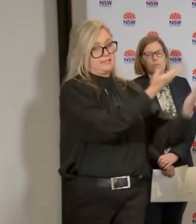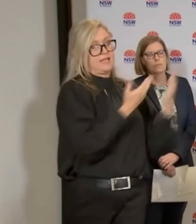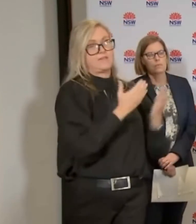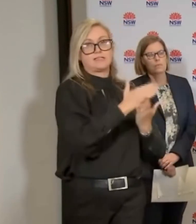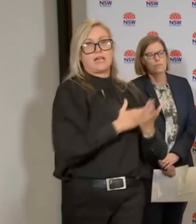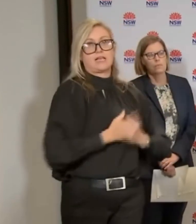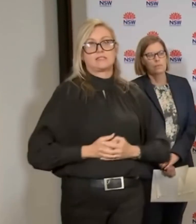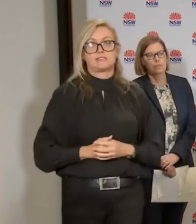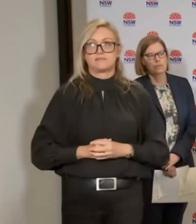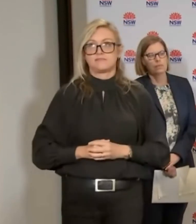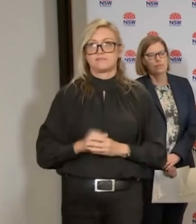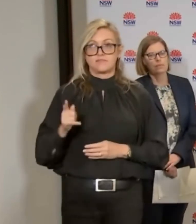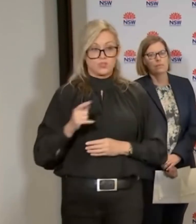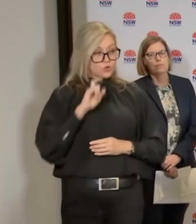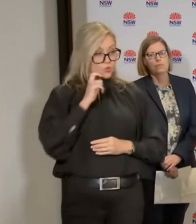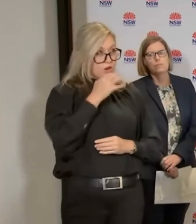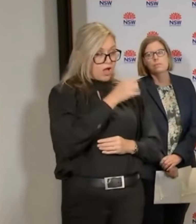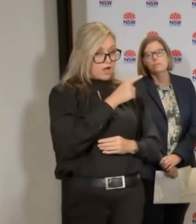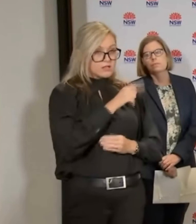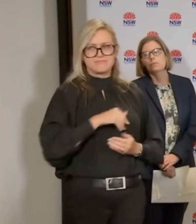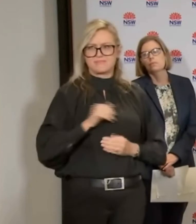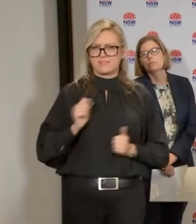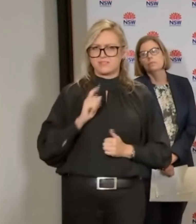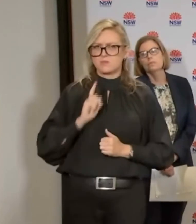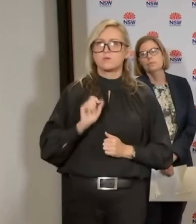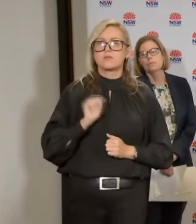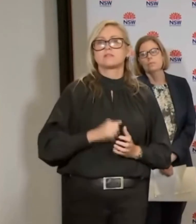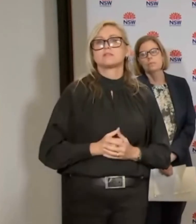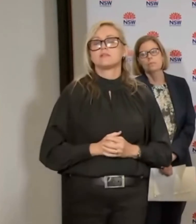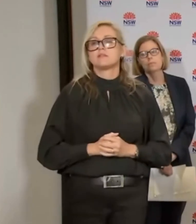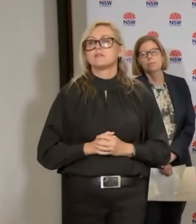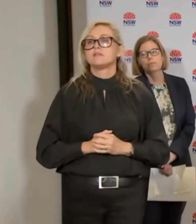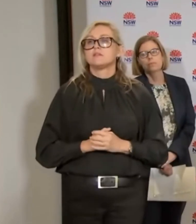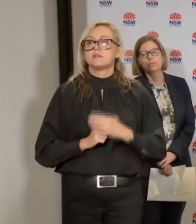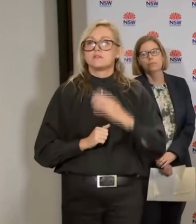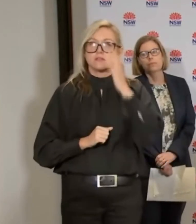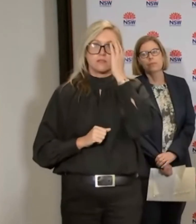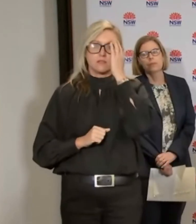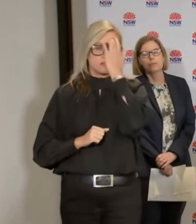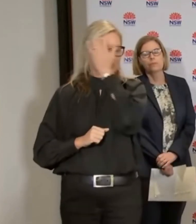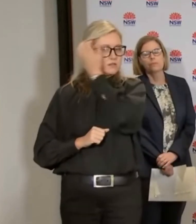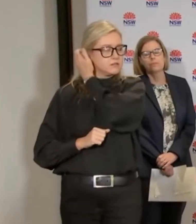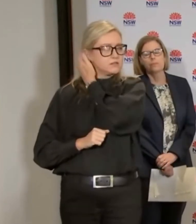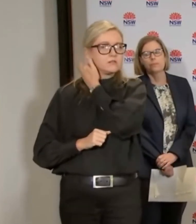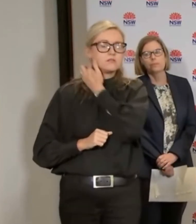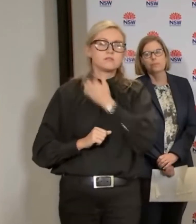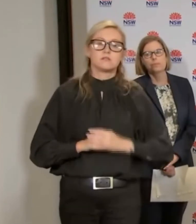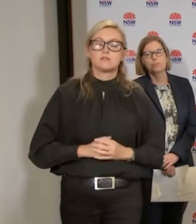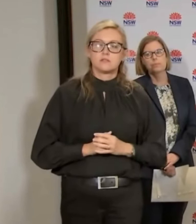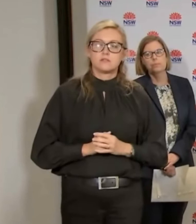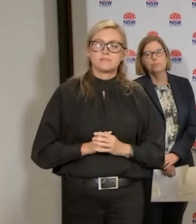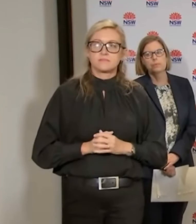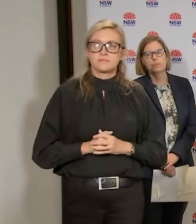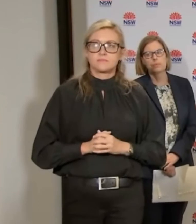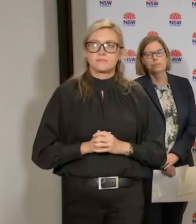I've just made that comment. And in regards to the vaccine, New South Wales administering of the vaccine, why are you going to be telling